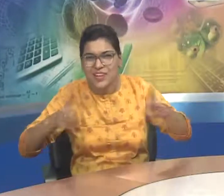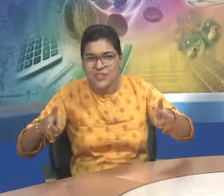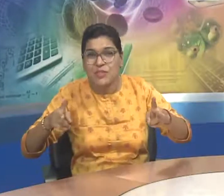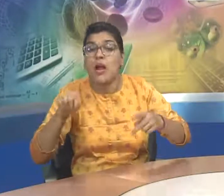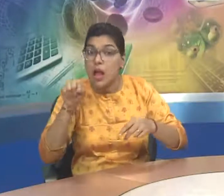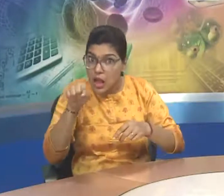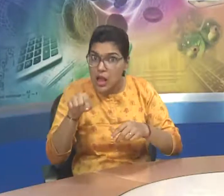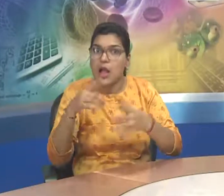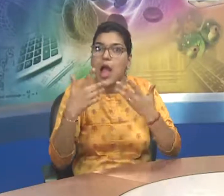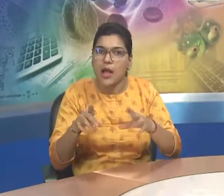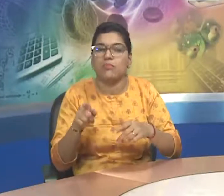political authorities